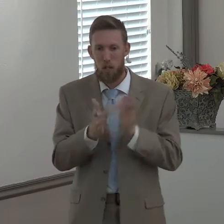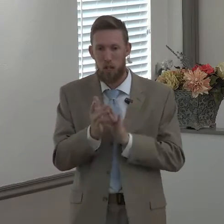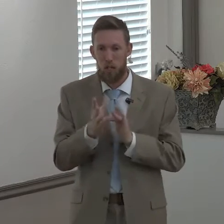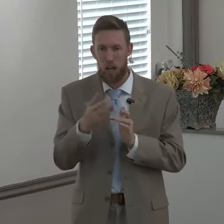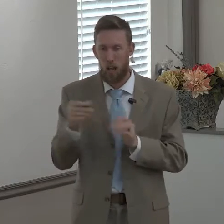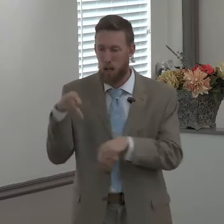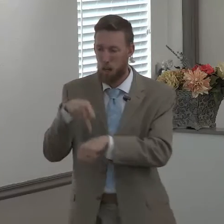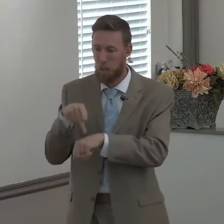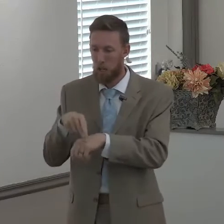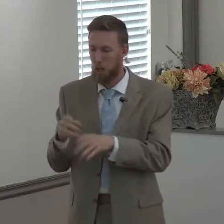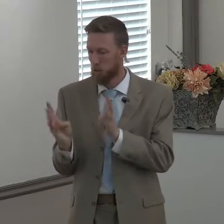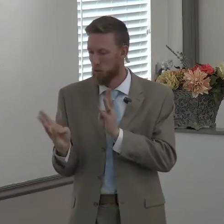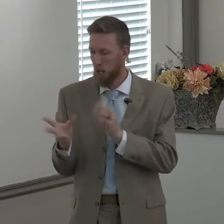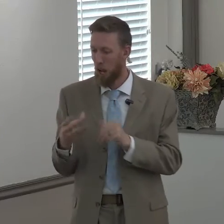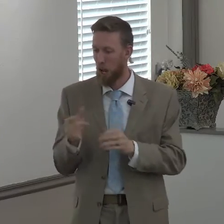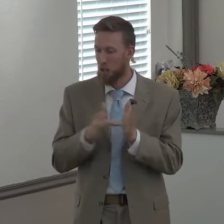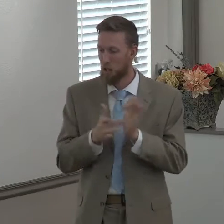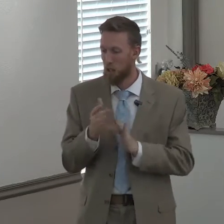nothing.